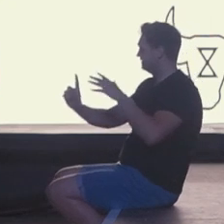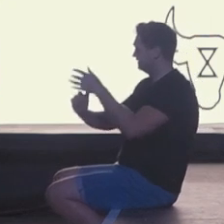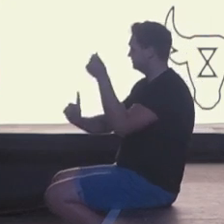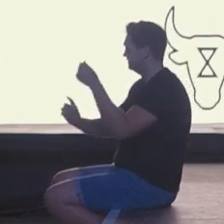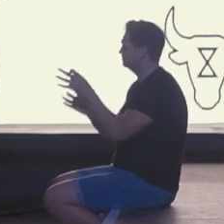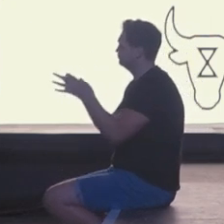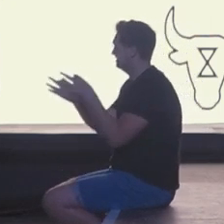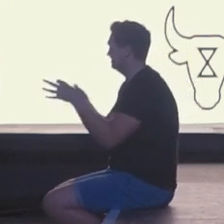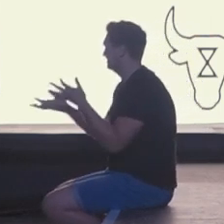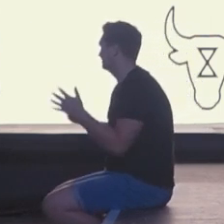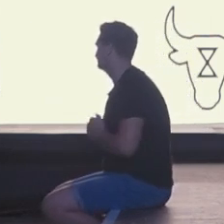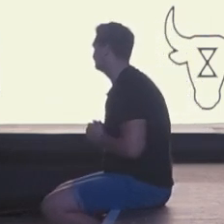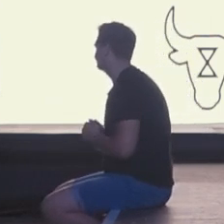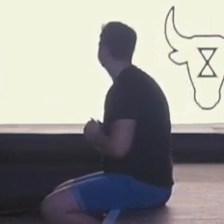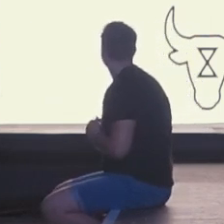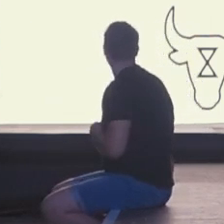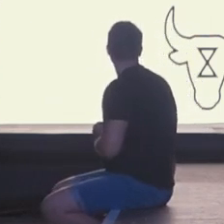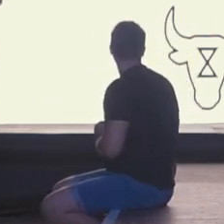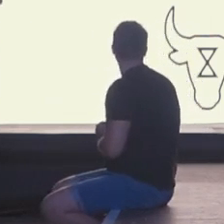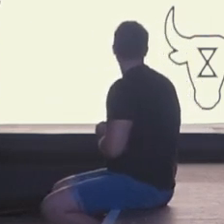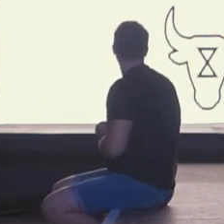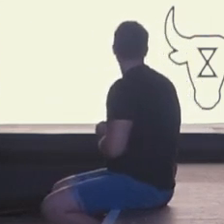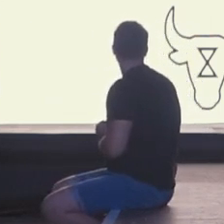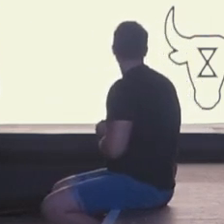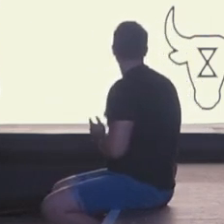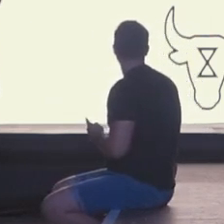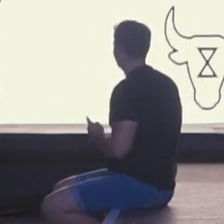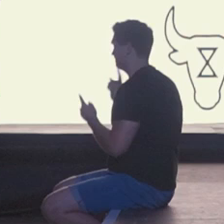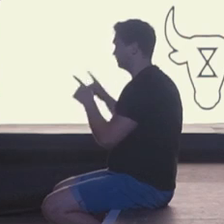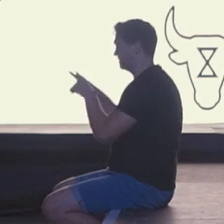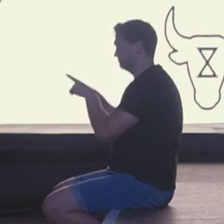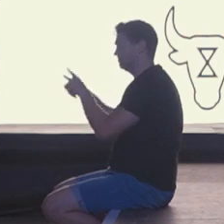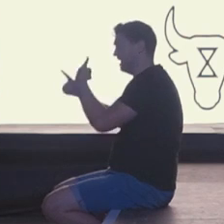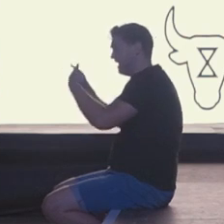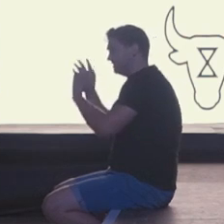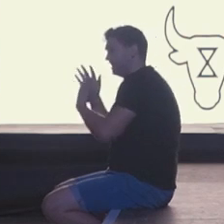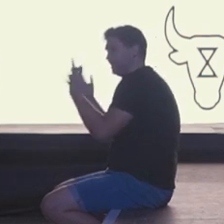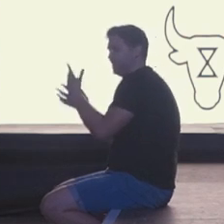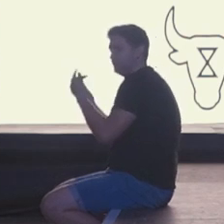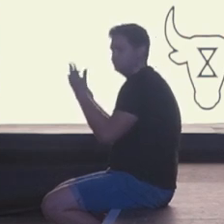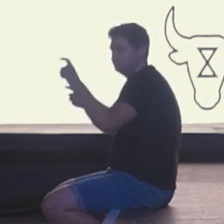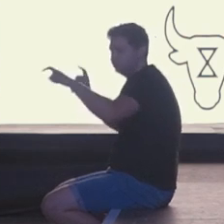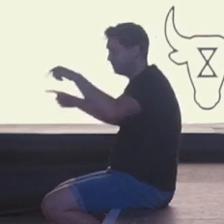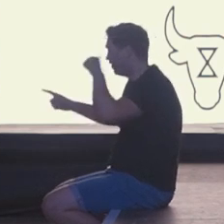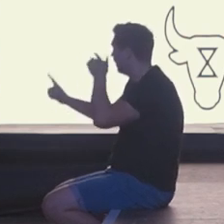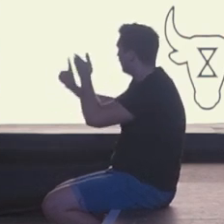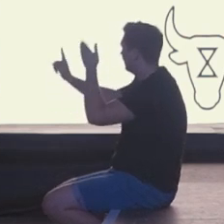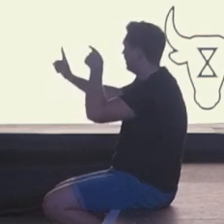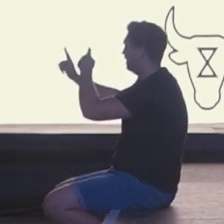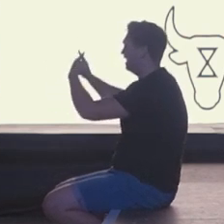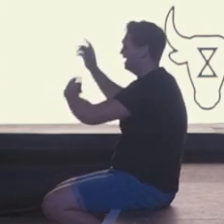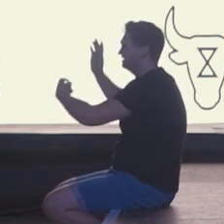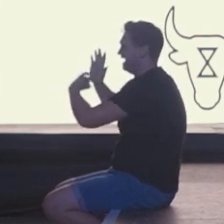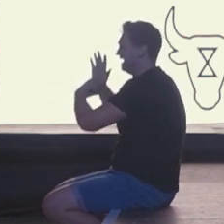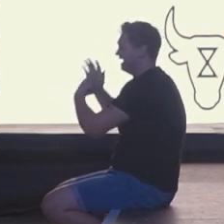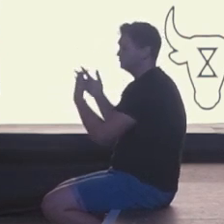at the successes they've had recently, where, like I said, XR has gone to a global icon, there's tens of countries declaring climate emergency,